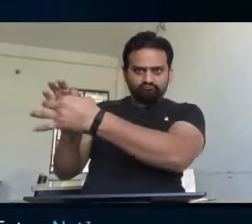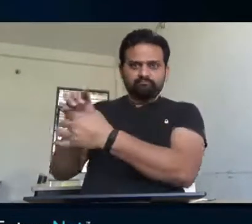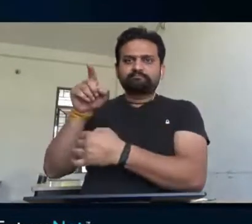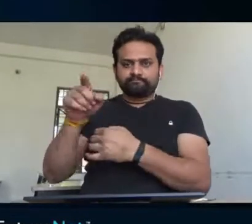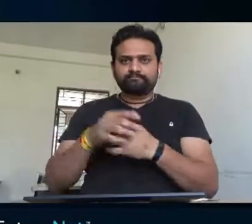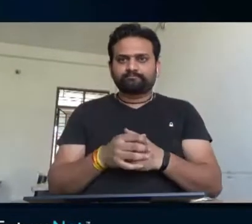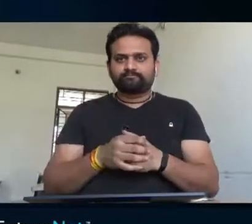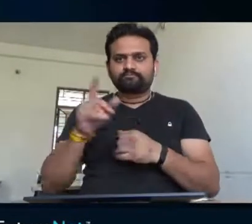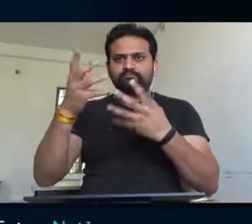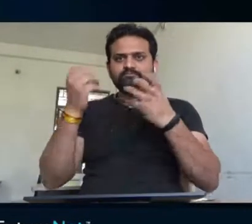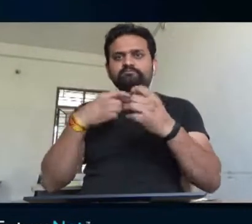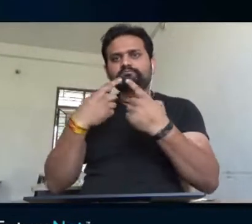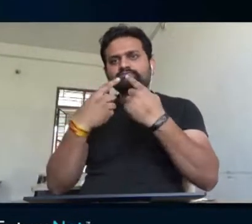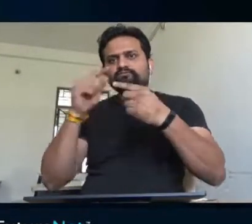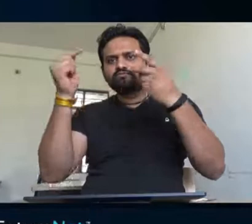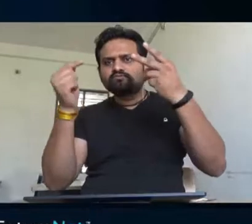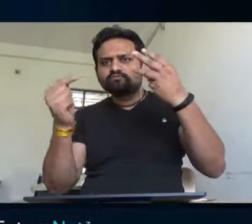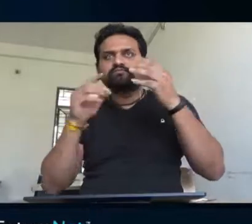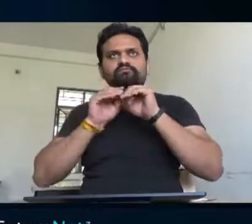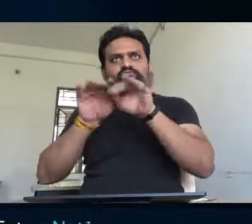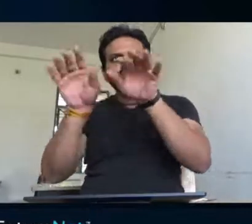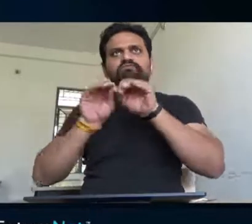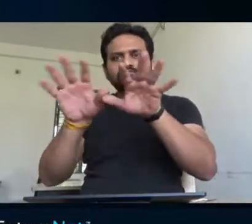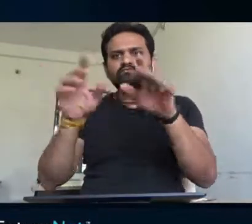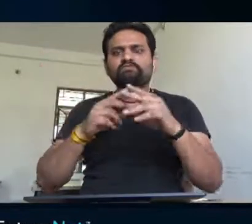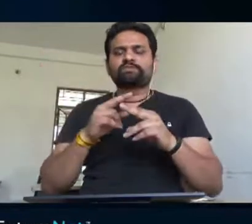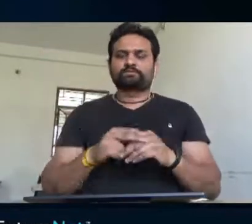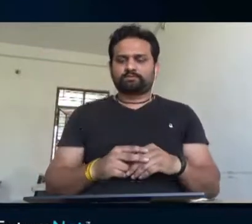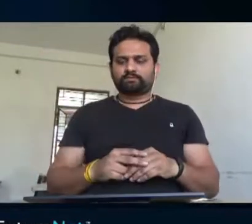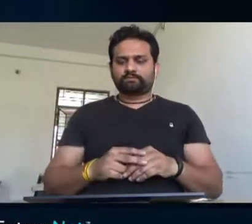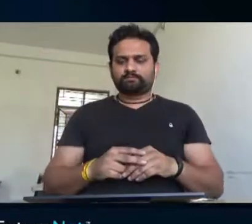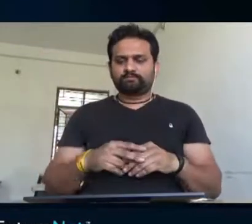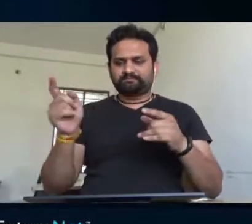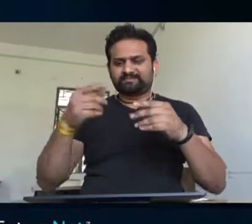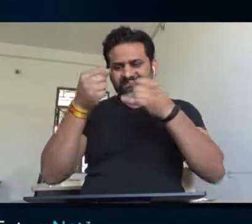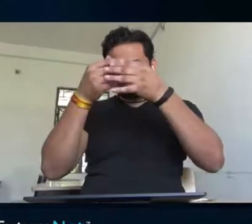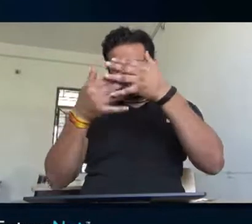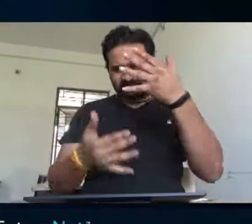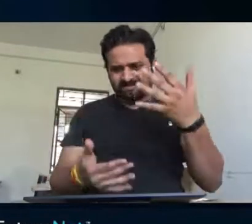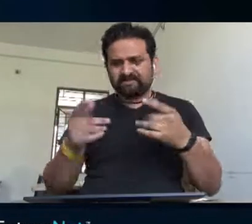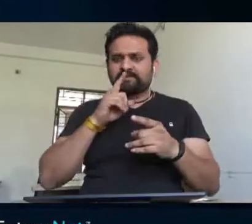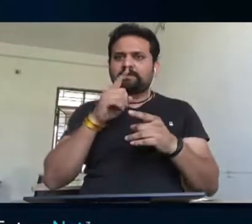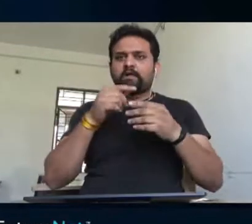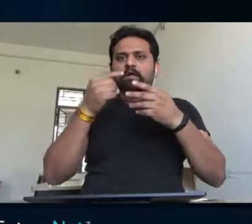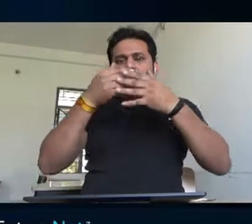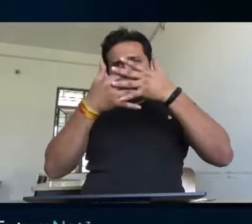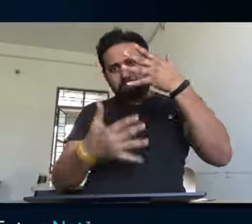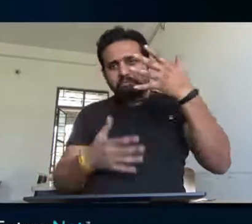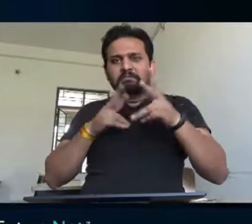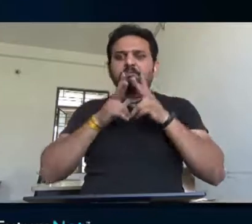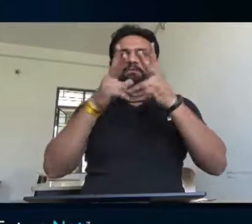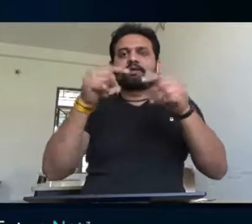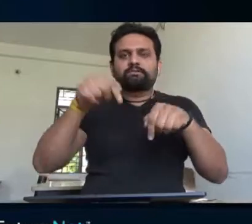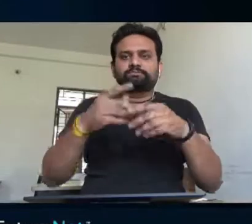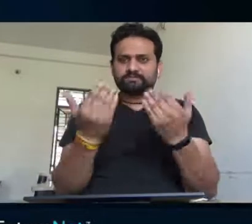next that everybody will speak about the Futuro, and many other things which I can't tell you today will also